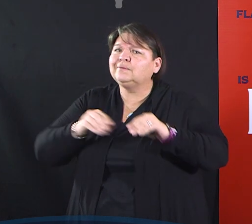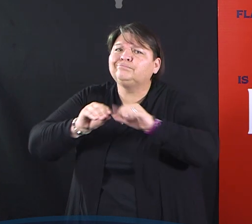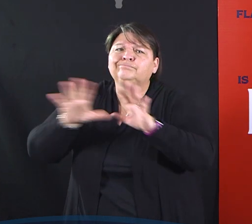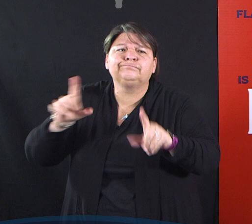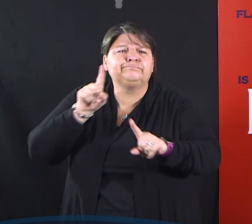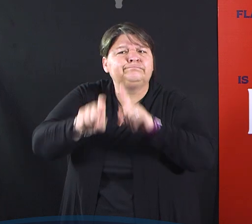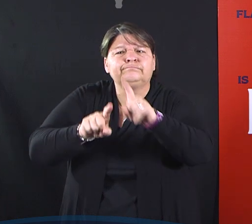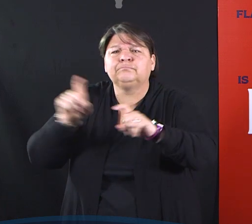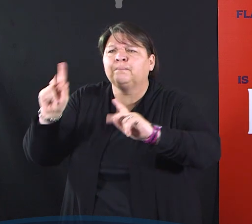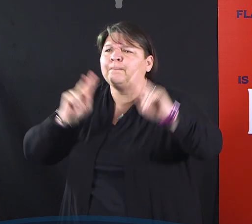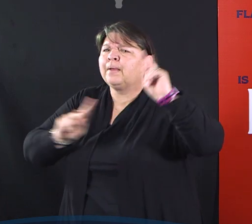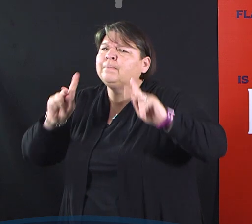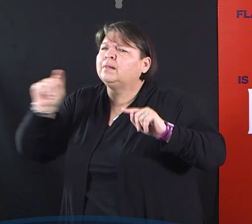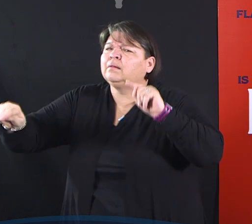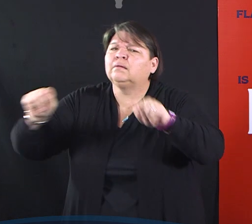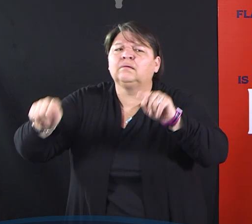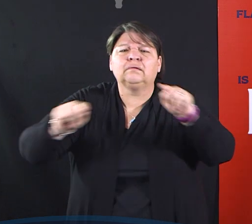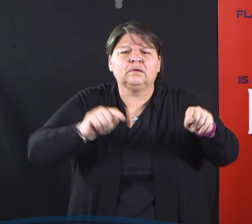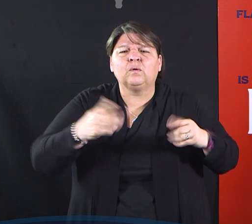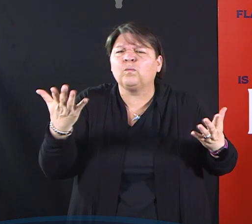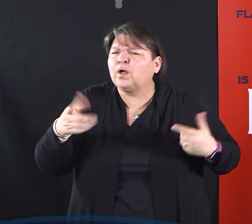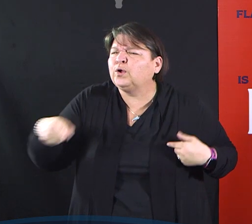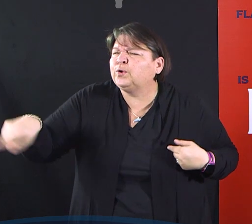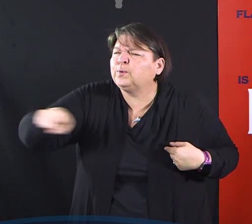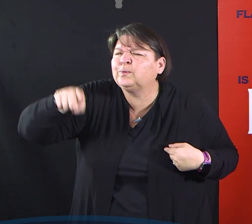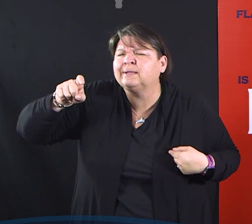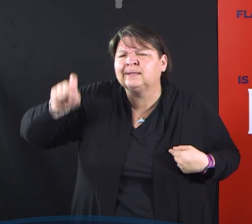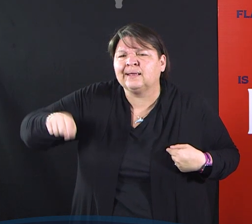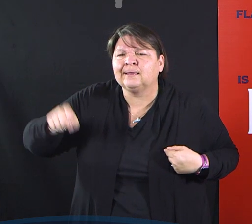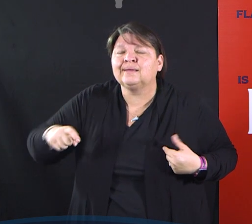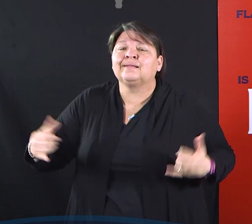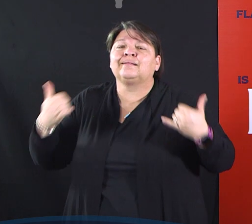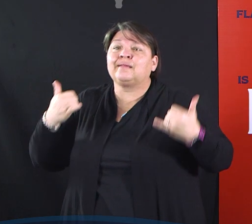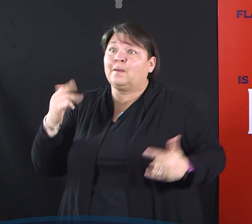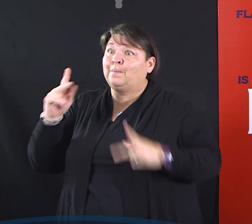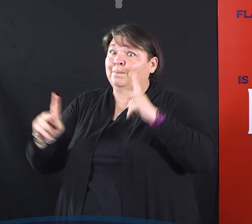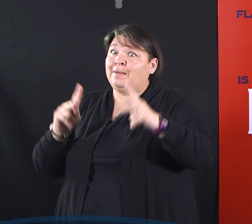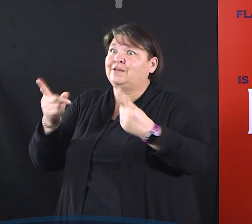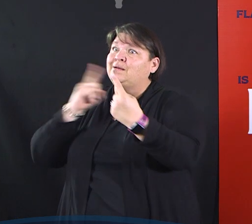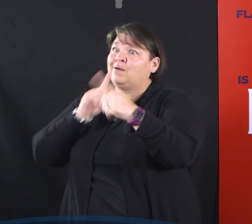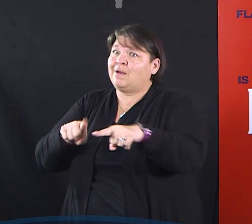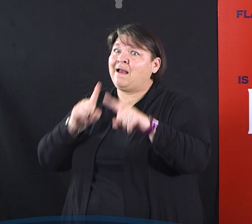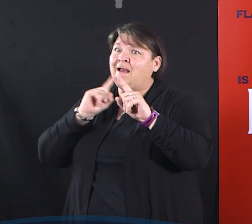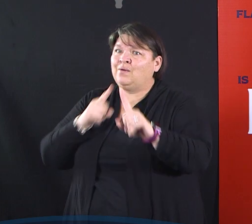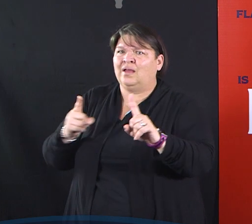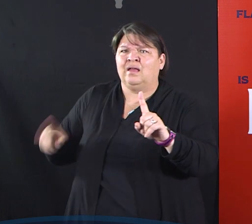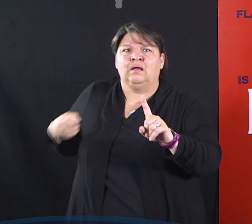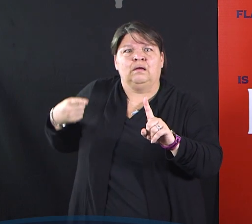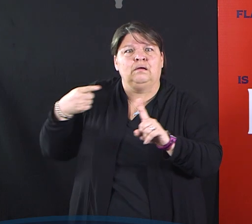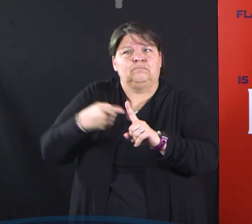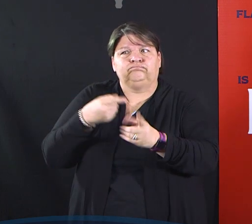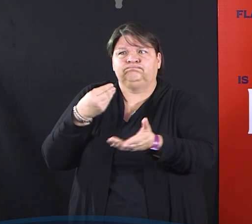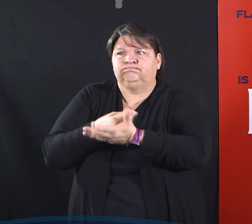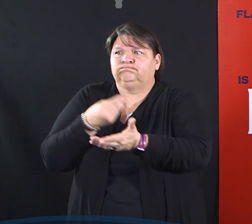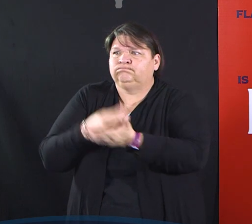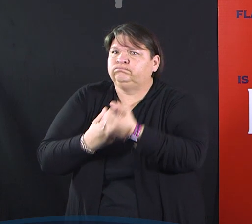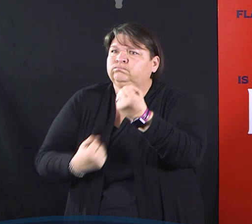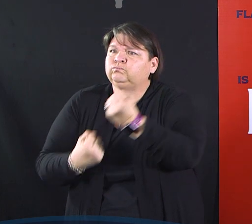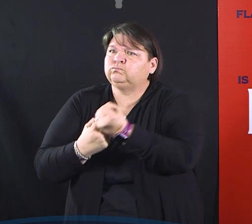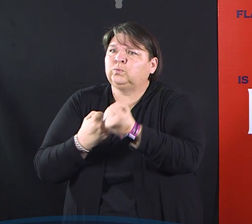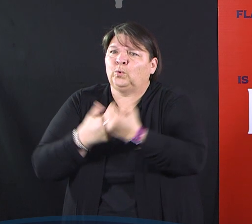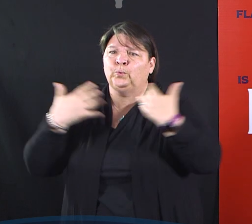are hearing about is related to financial assistance. In particular, we are getting a lot of questions about the Small Business